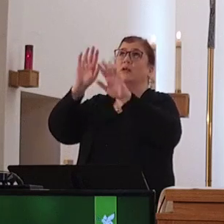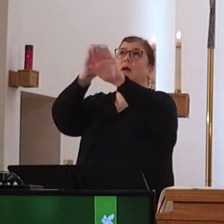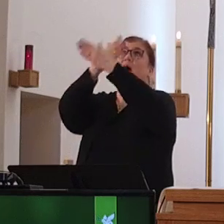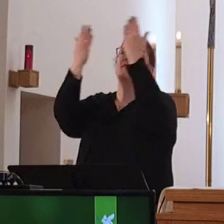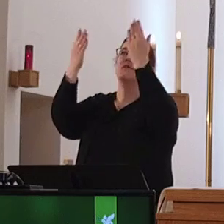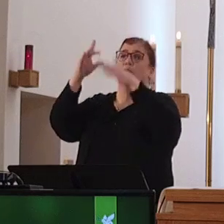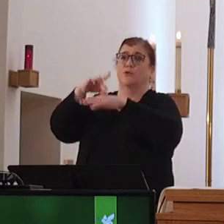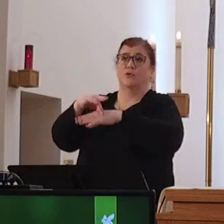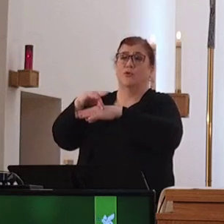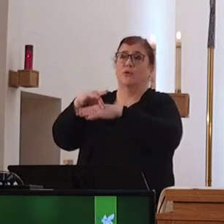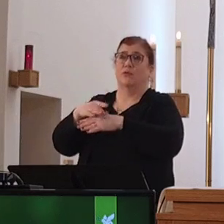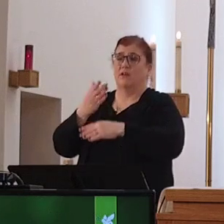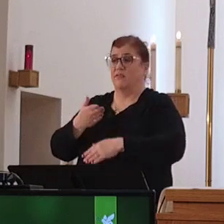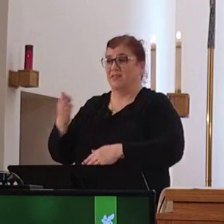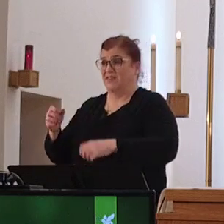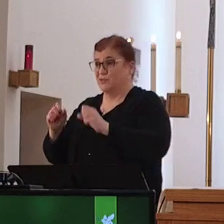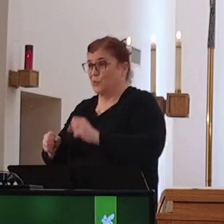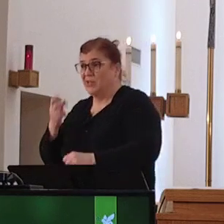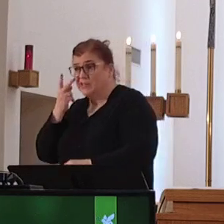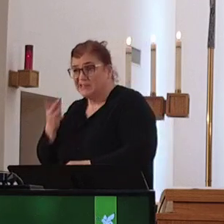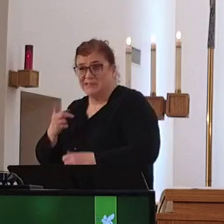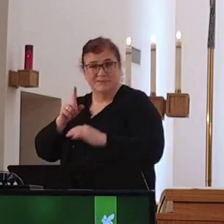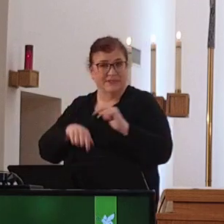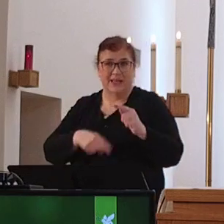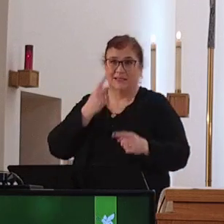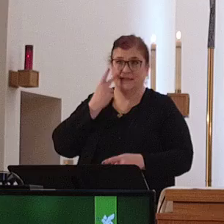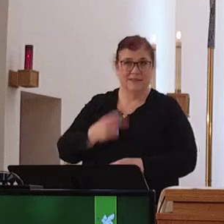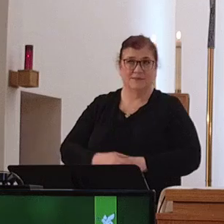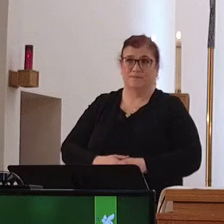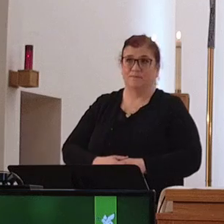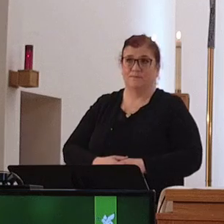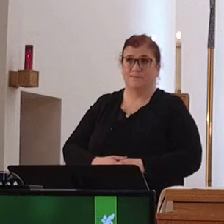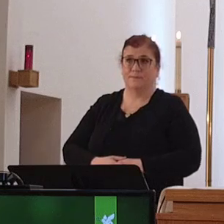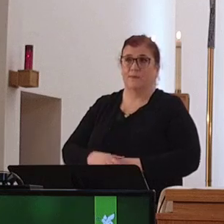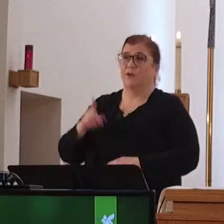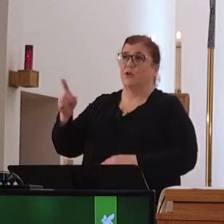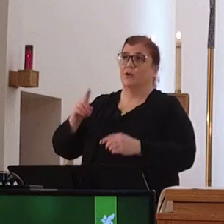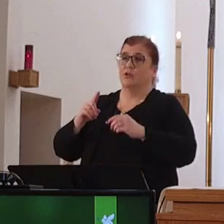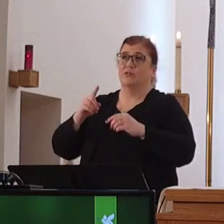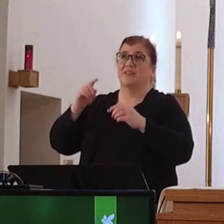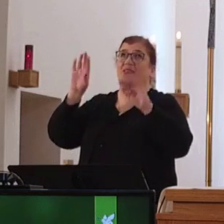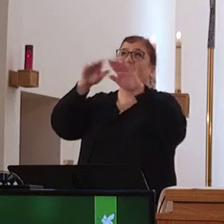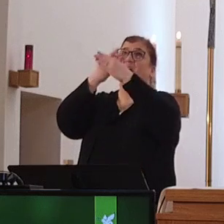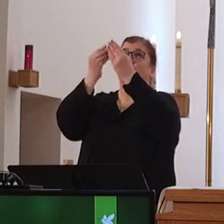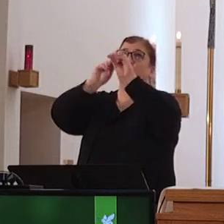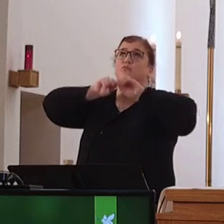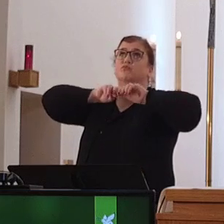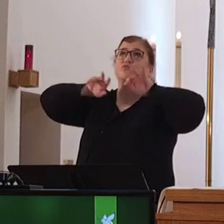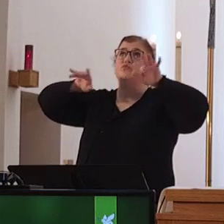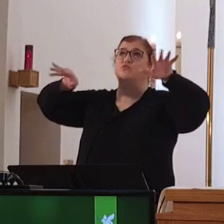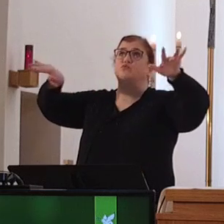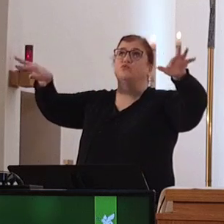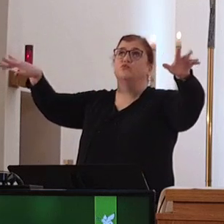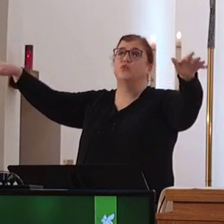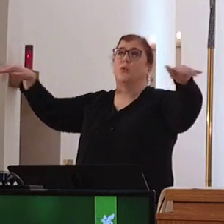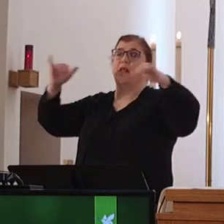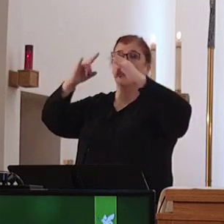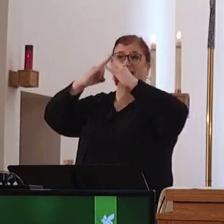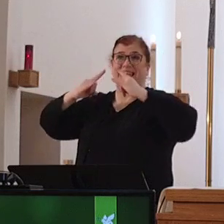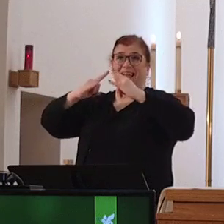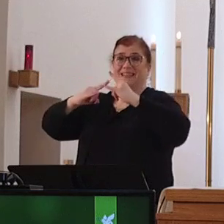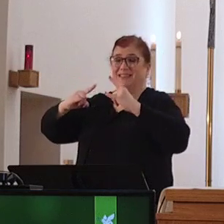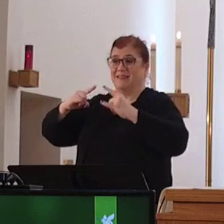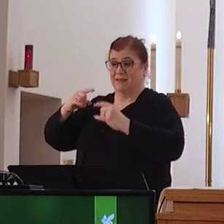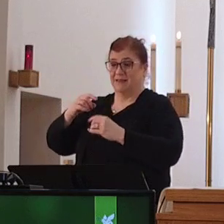earth, of things seen and unseen. You stretched out the heavens like a tent. You divided the day